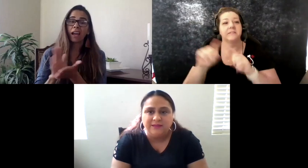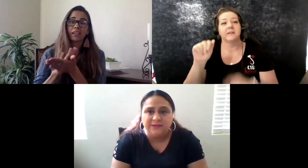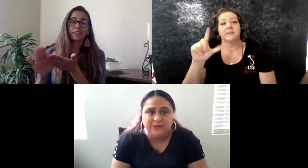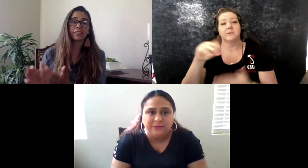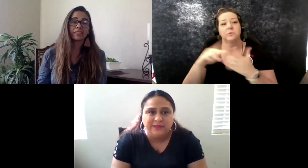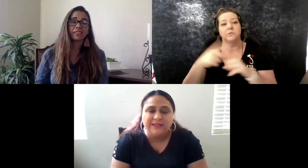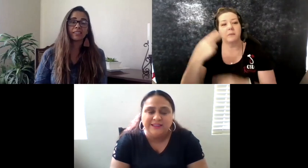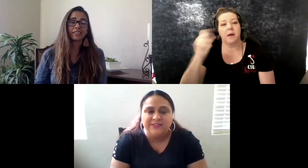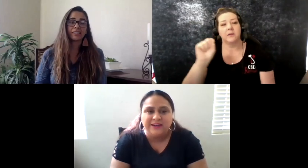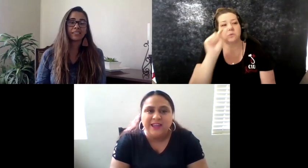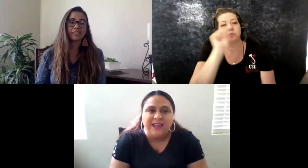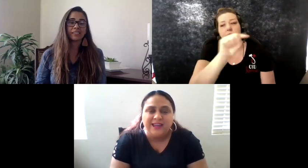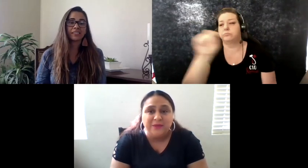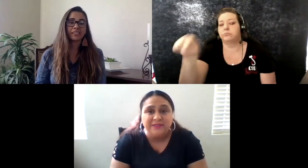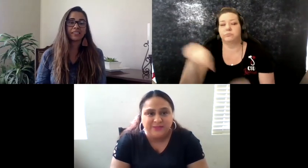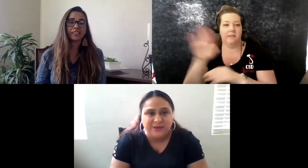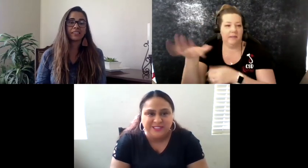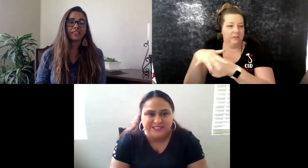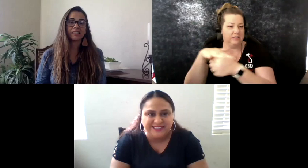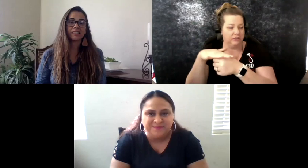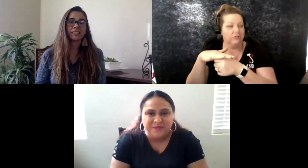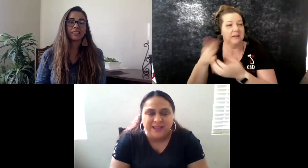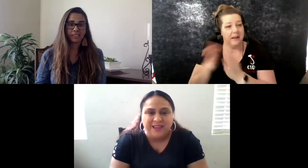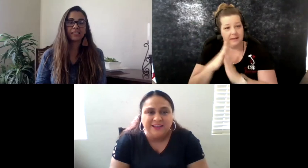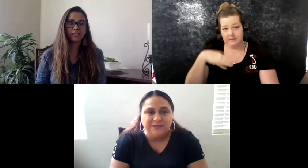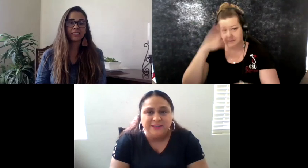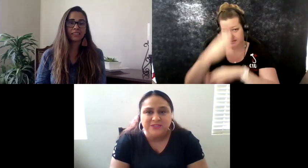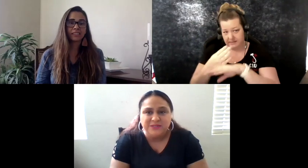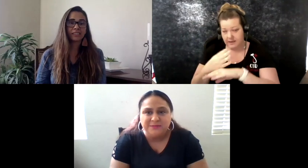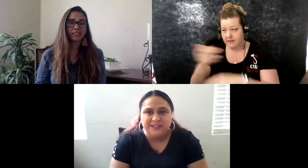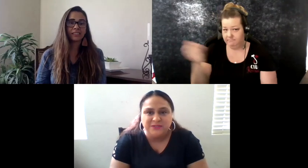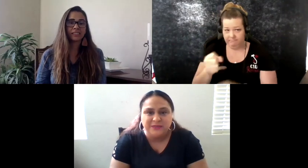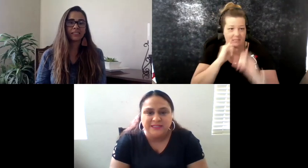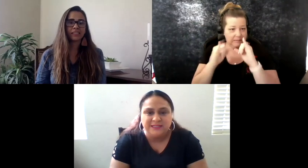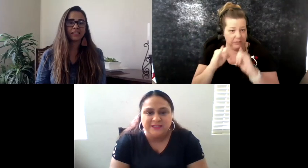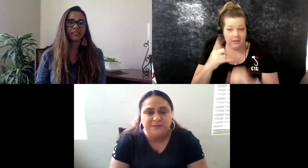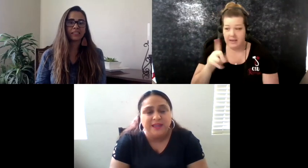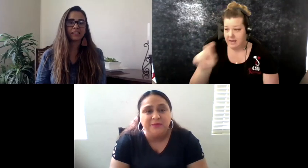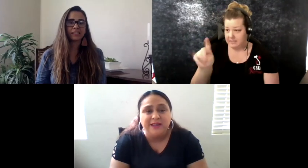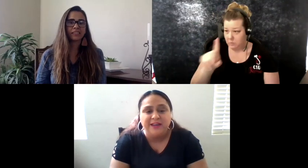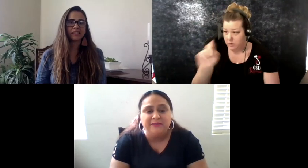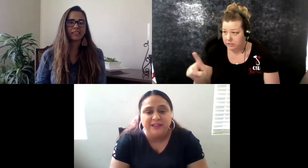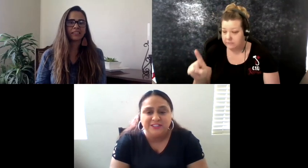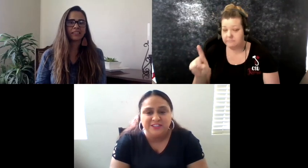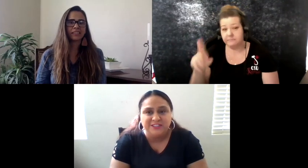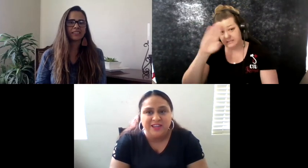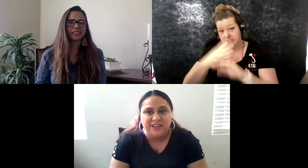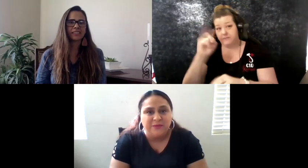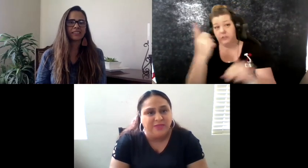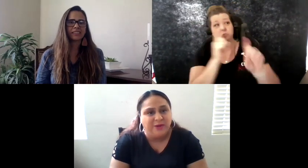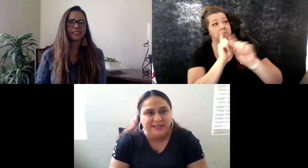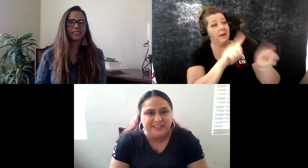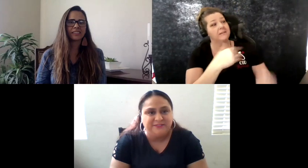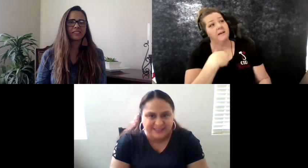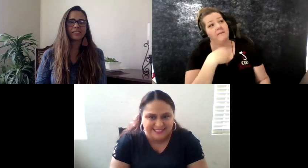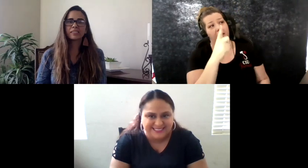the high schools within the district. And he was asked this question. And his first response was to be able to have lunch with